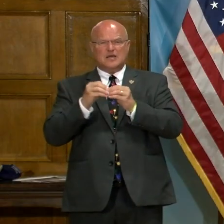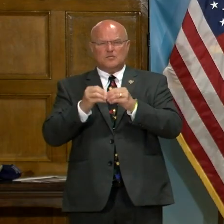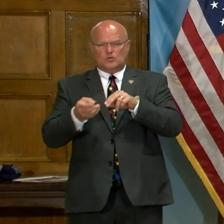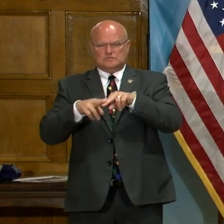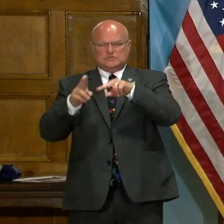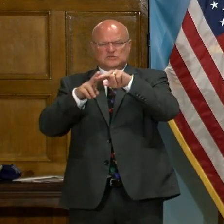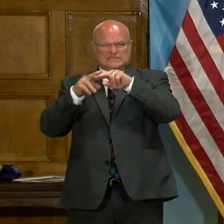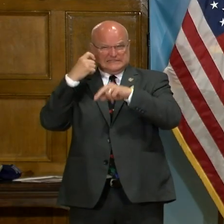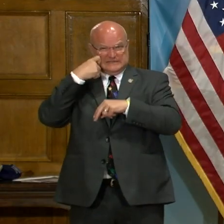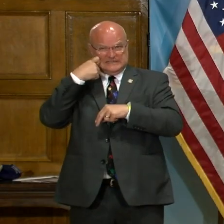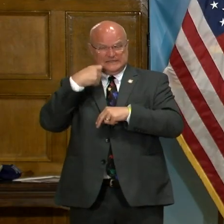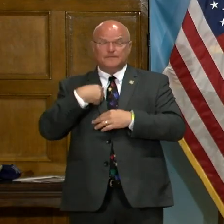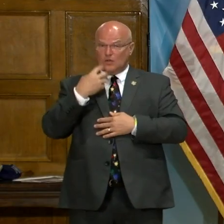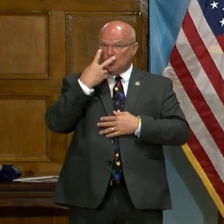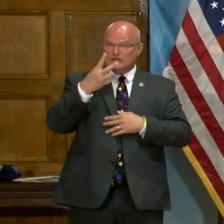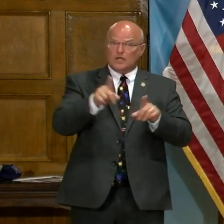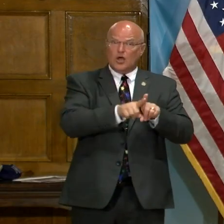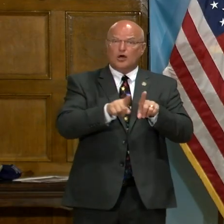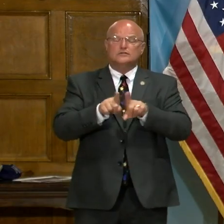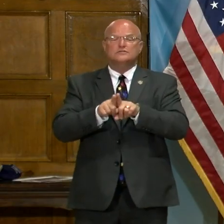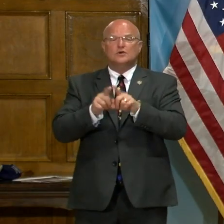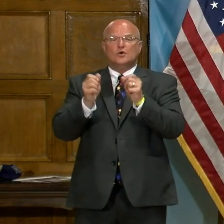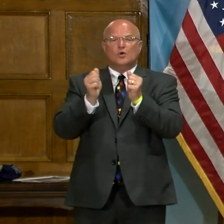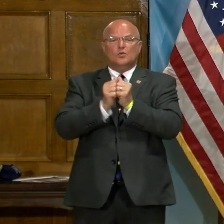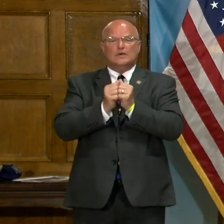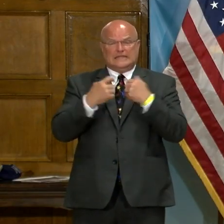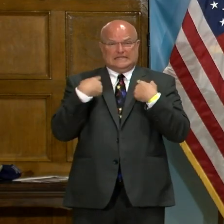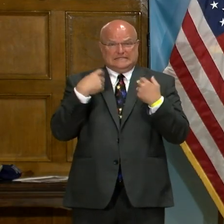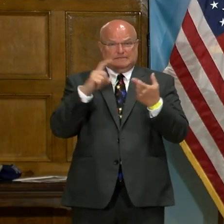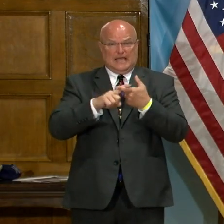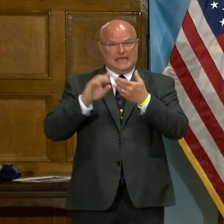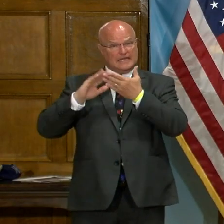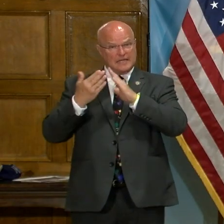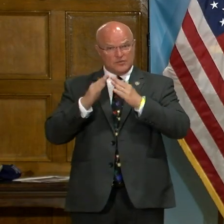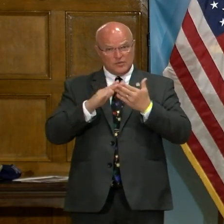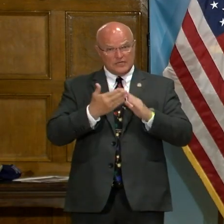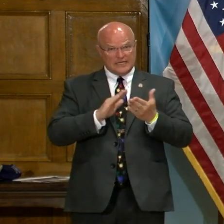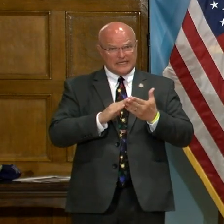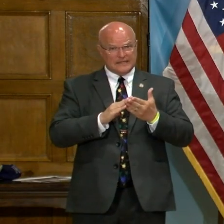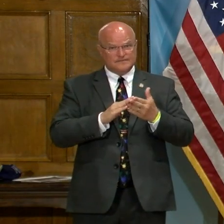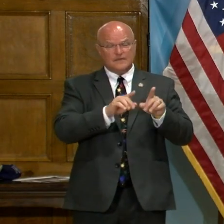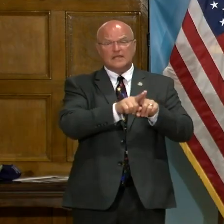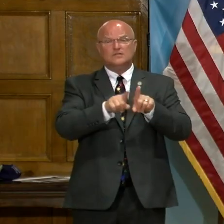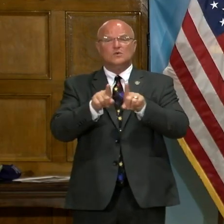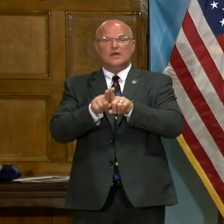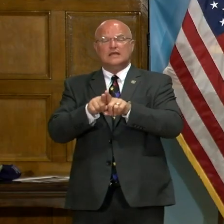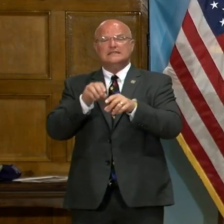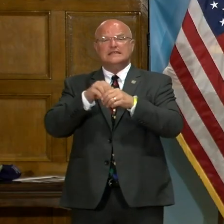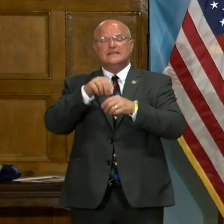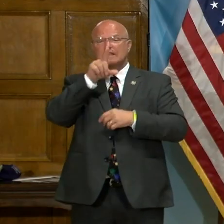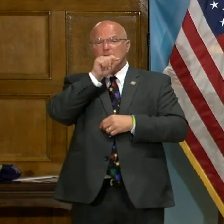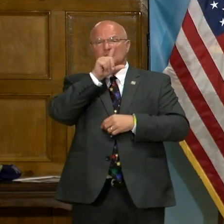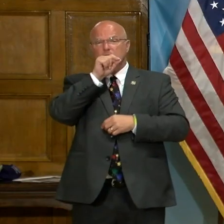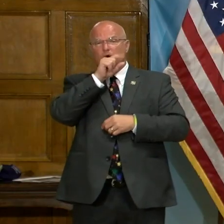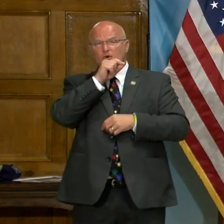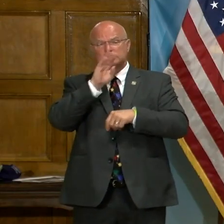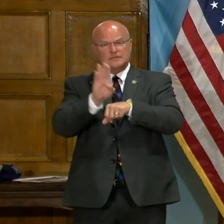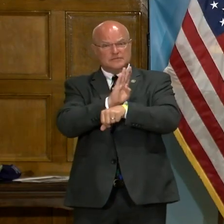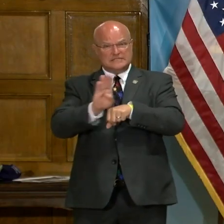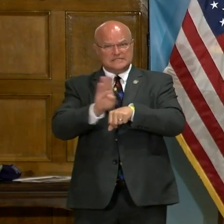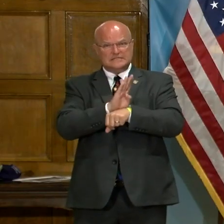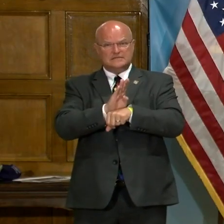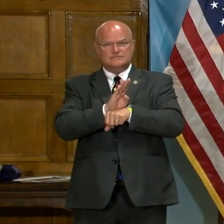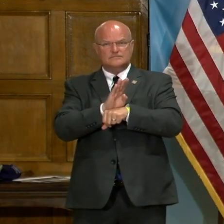recent days. We see it also with the Hispanic community as well as in the poultry industry, and